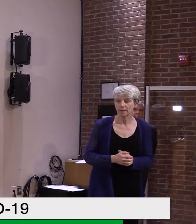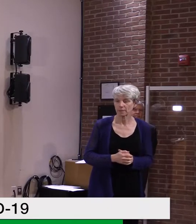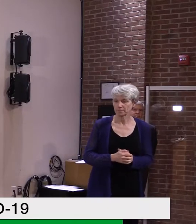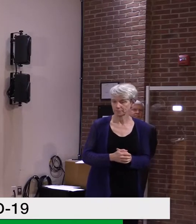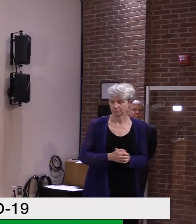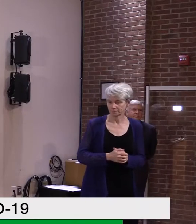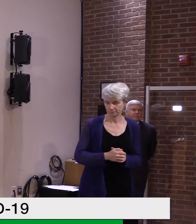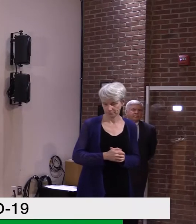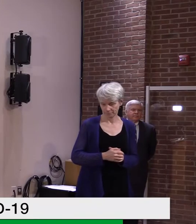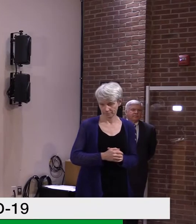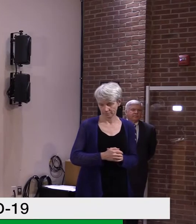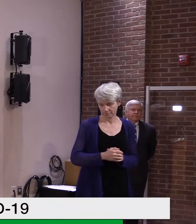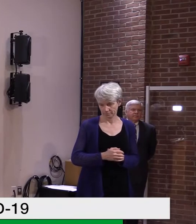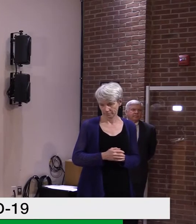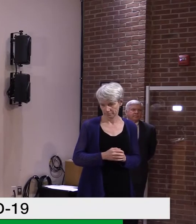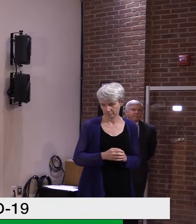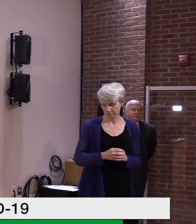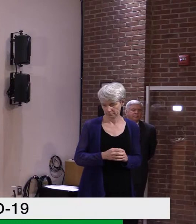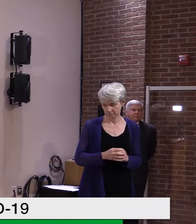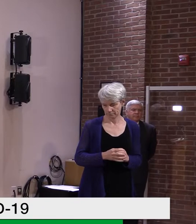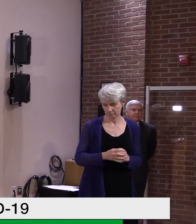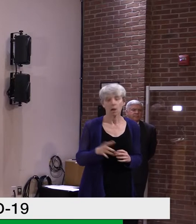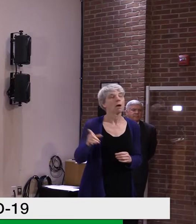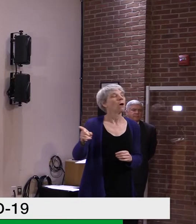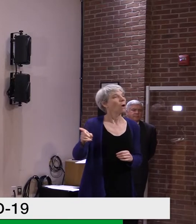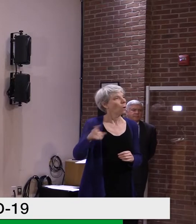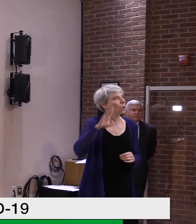Is it helping to ease the labor crunch?